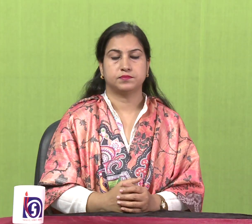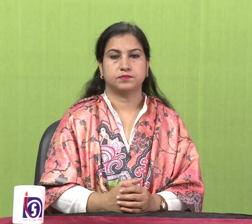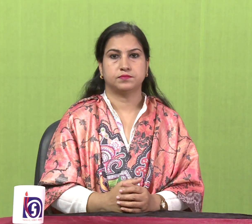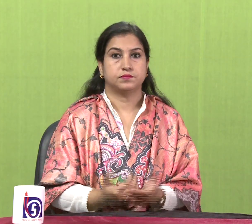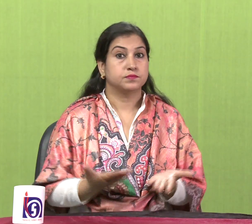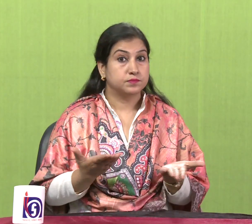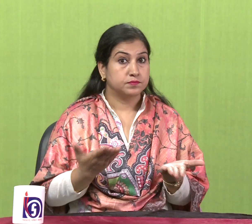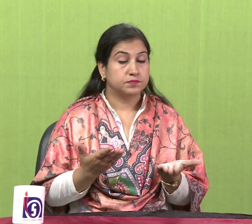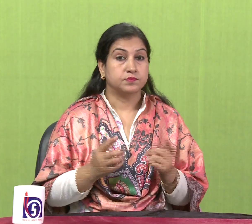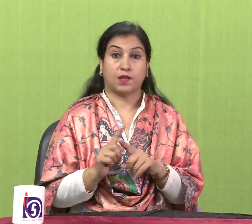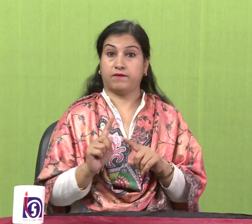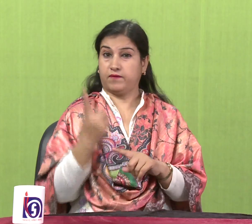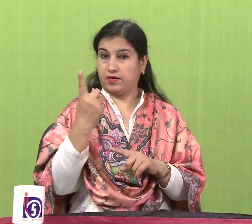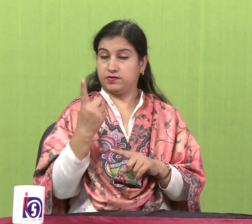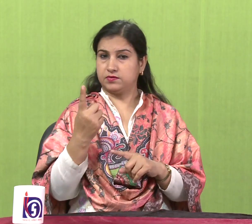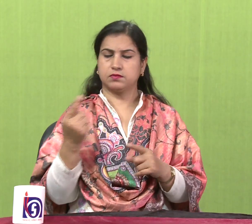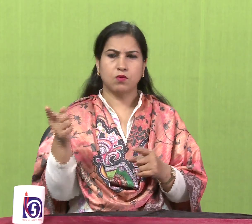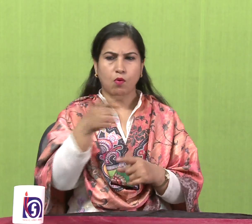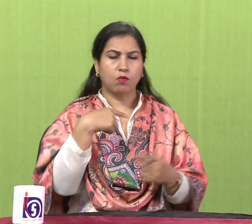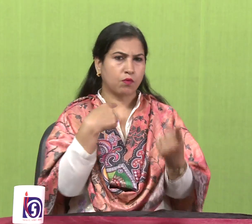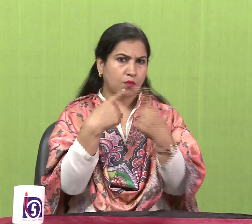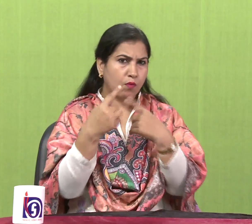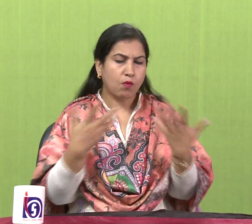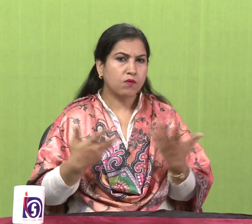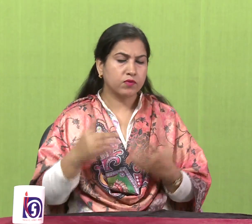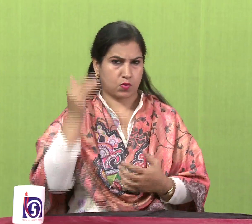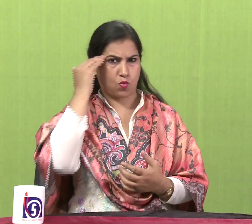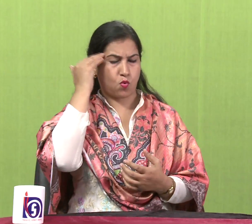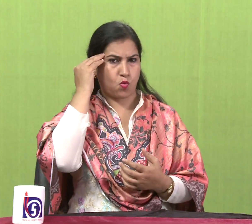However, the first we will know the meaning of disaster.